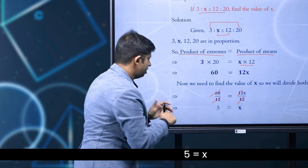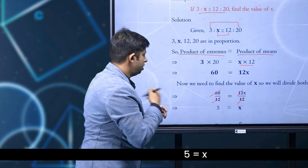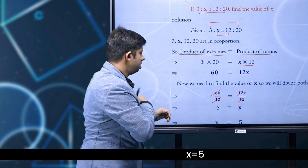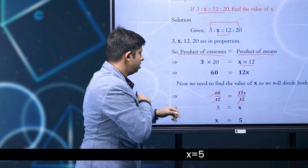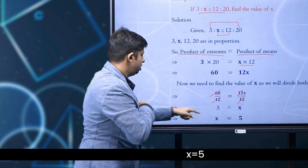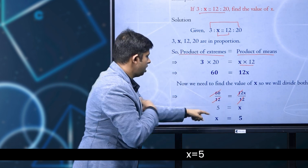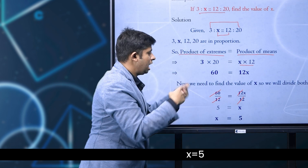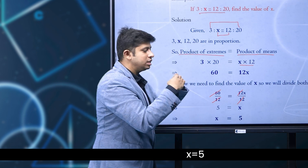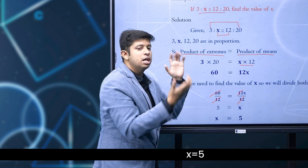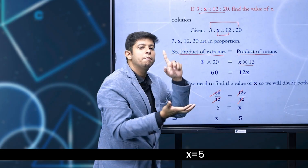X equals to 5.